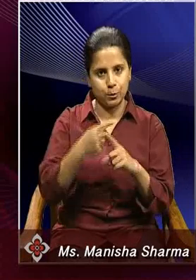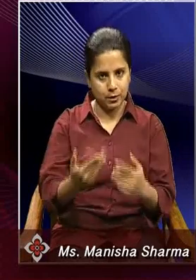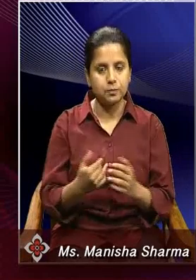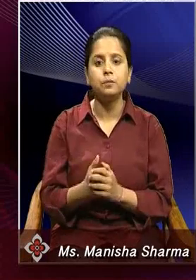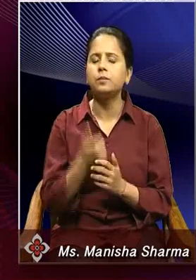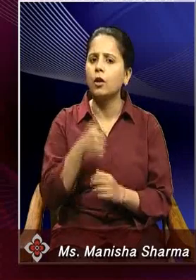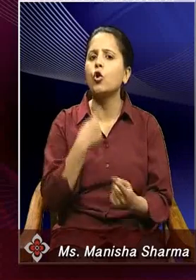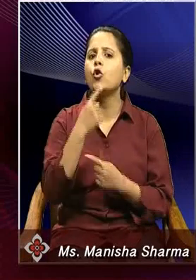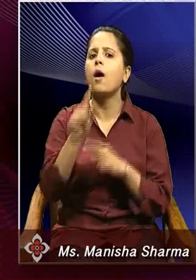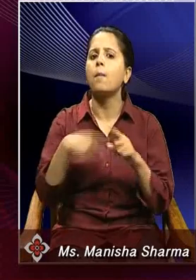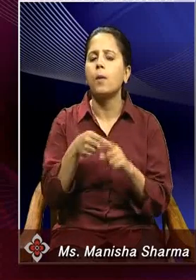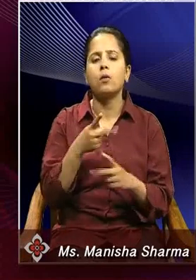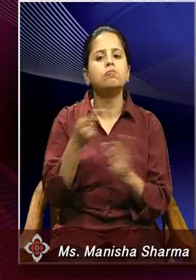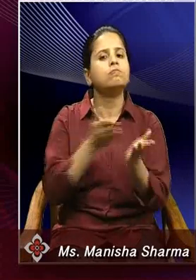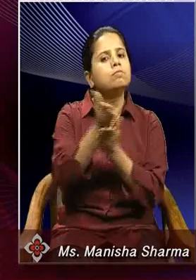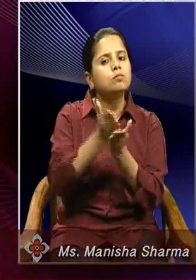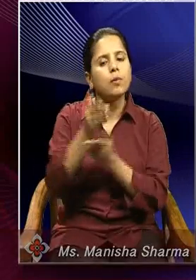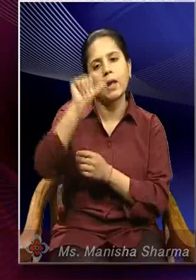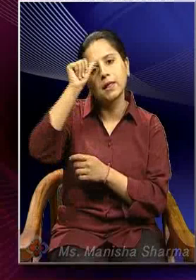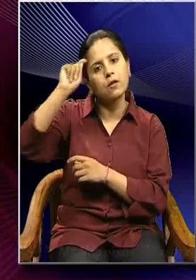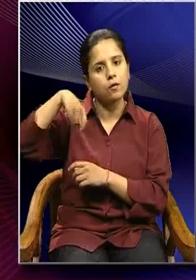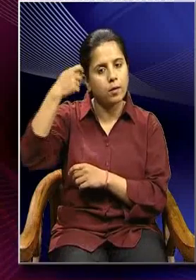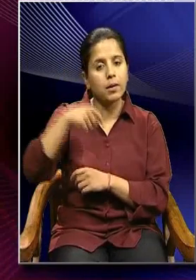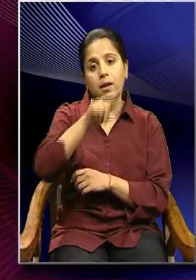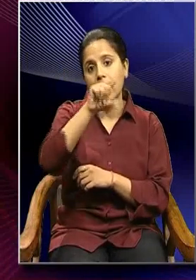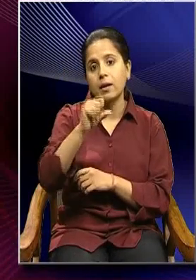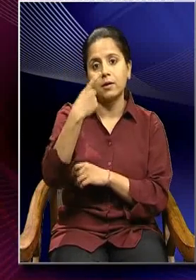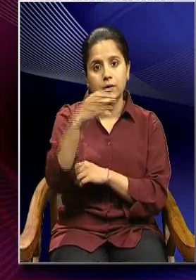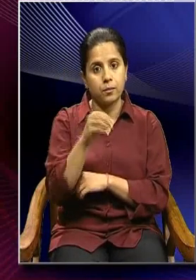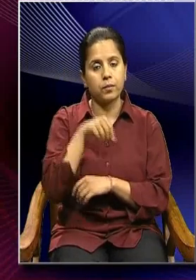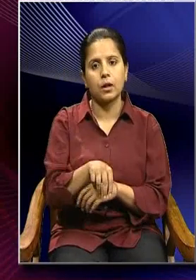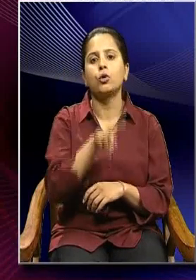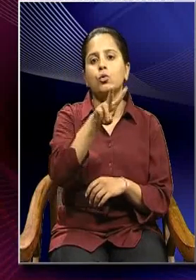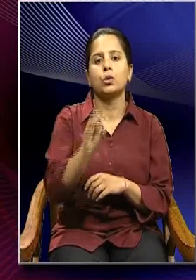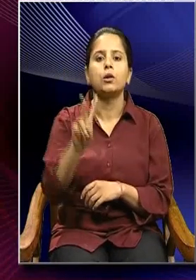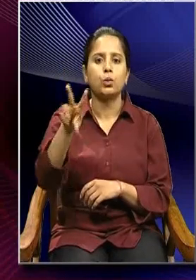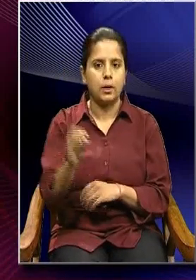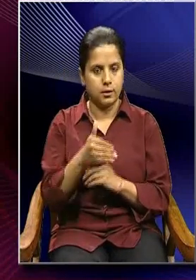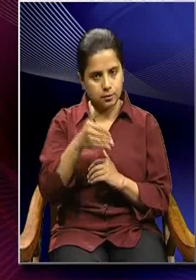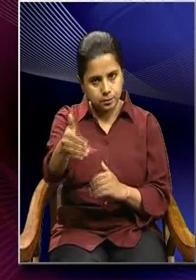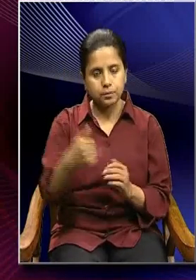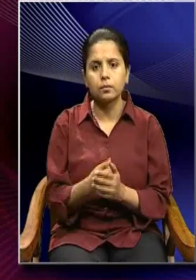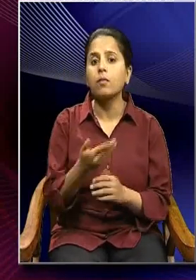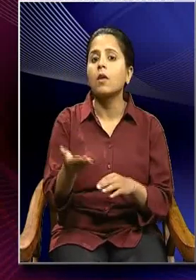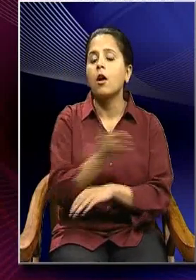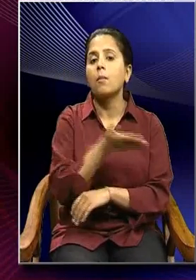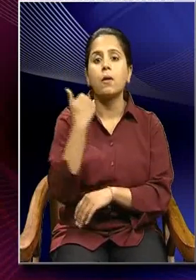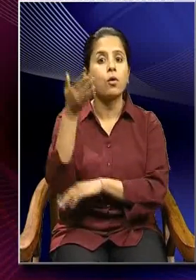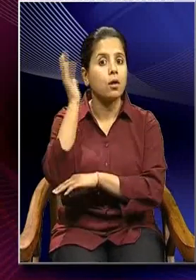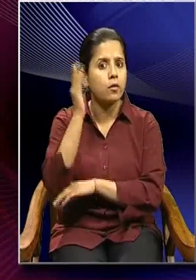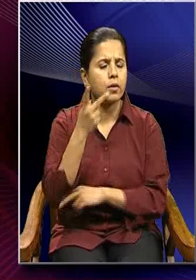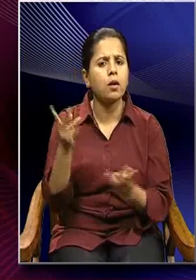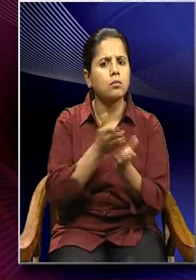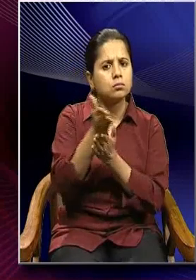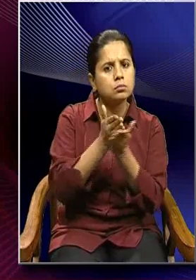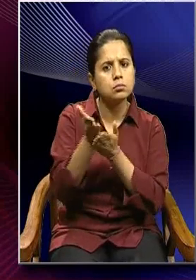today we'll talk about the alternative Hindi cinema from 1970s to 2020s. In the earlier lectures on the alternative